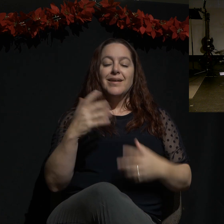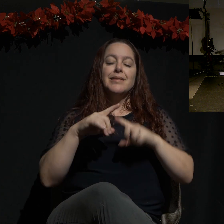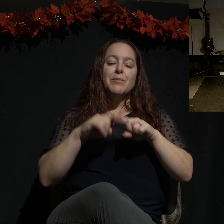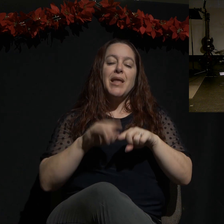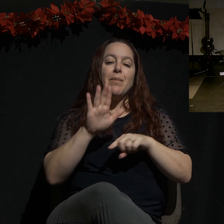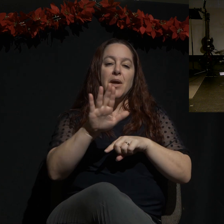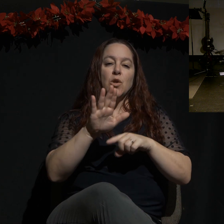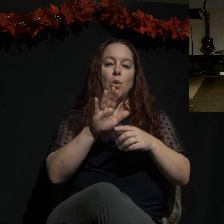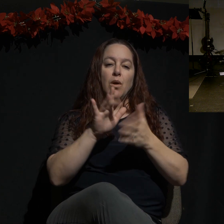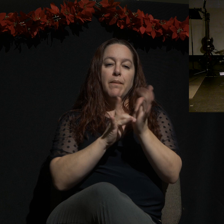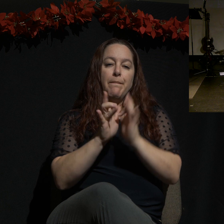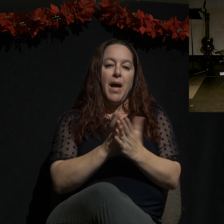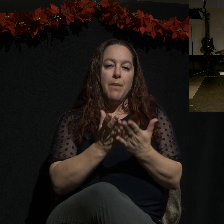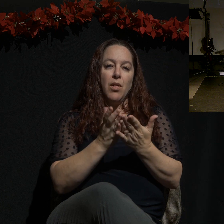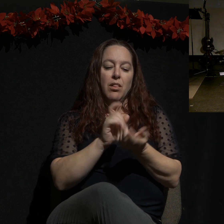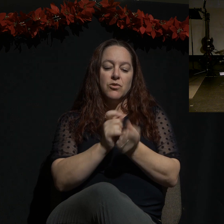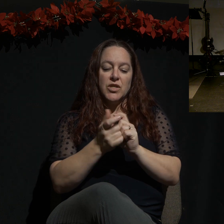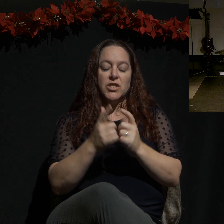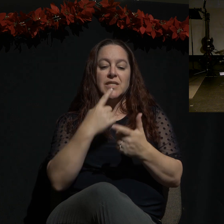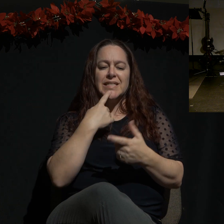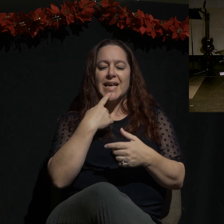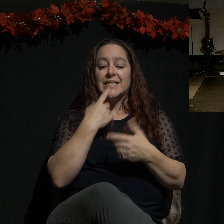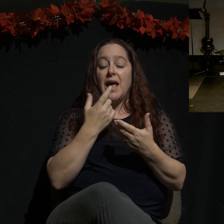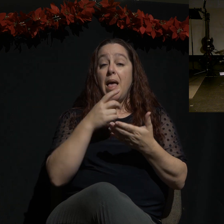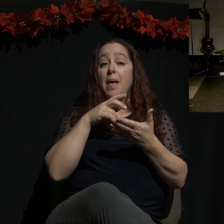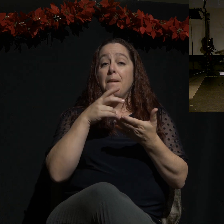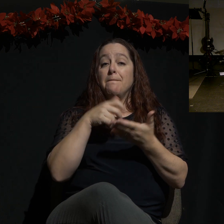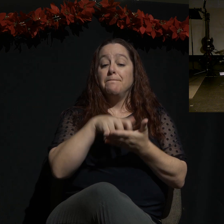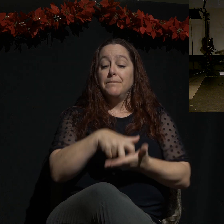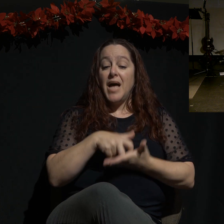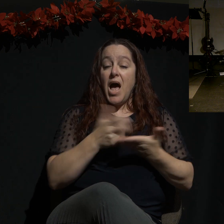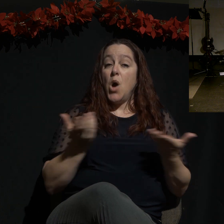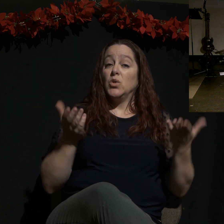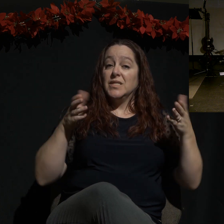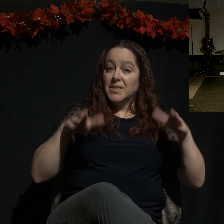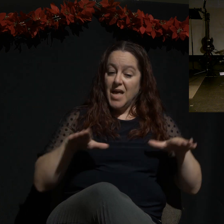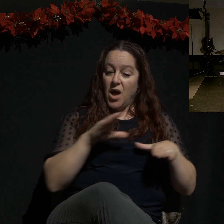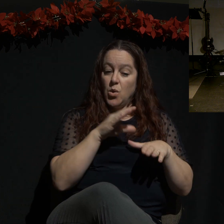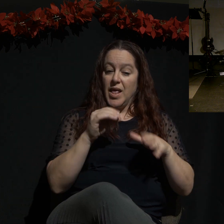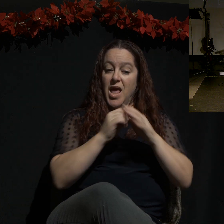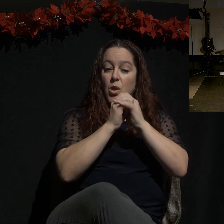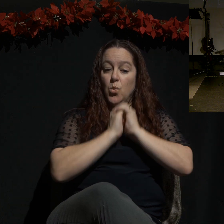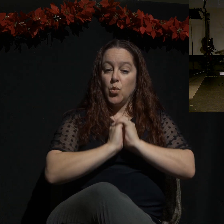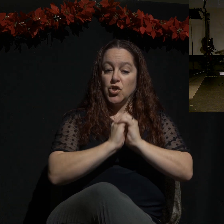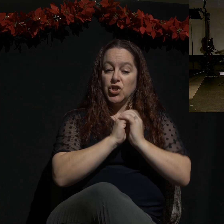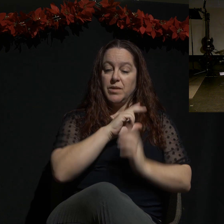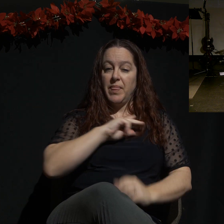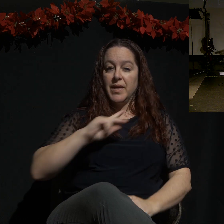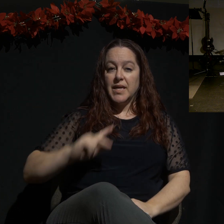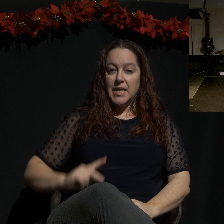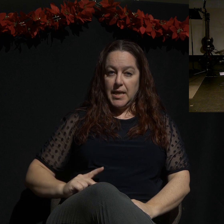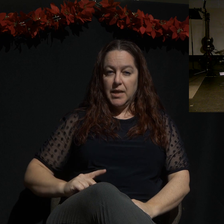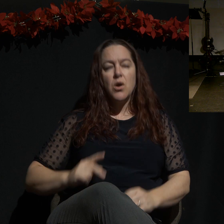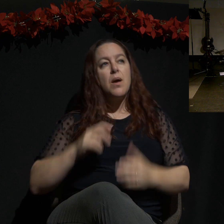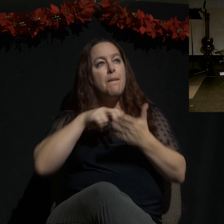on your translation, it probably says they bowed down and they worshiped the king. They bowed down and they